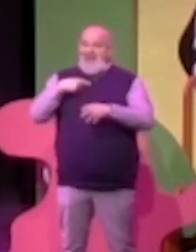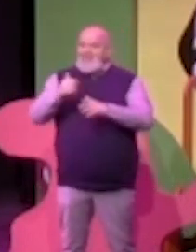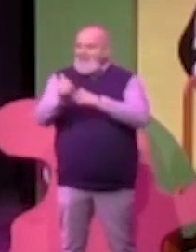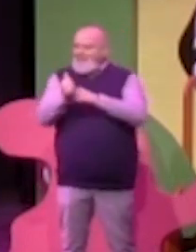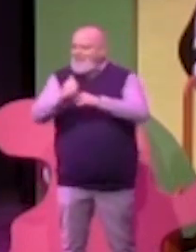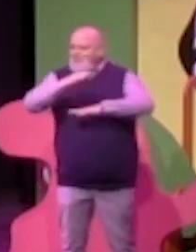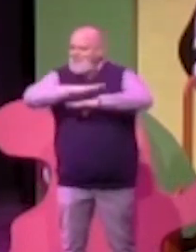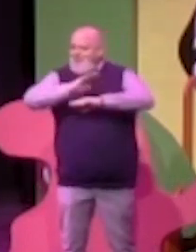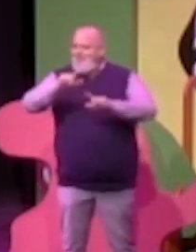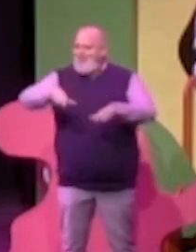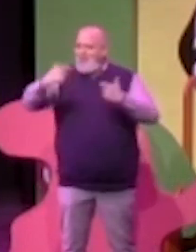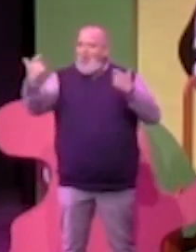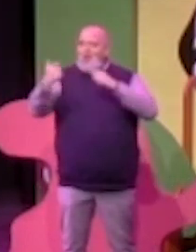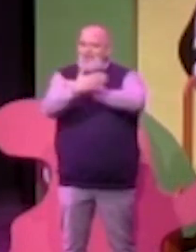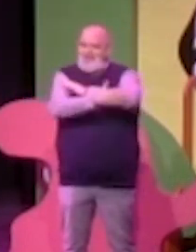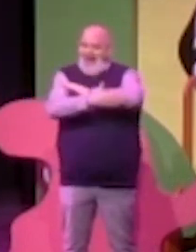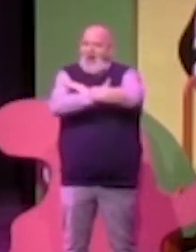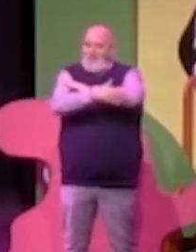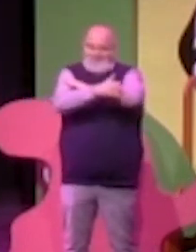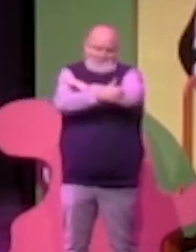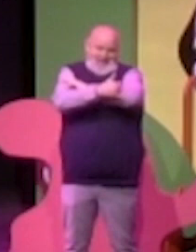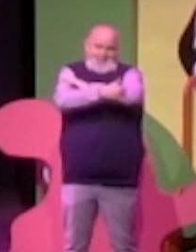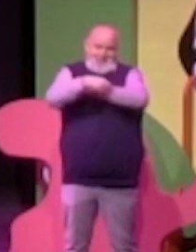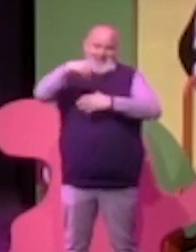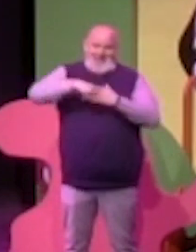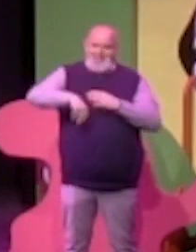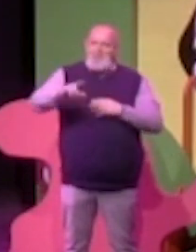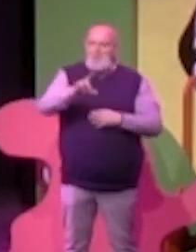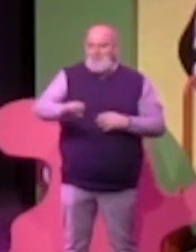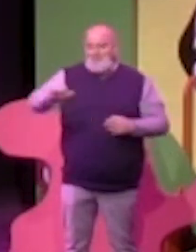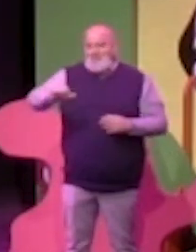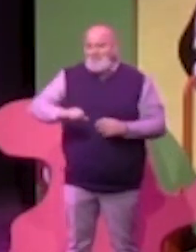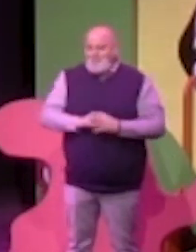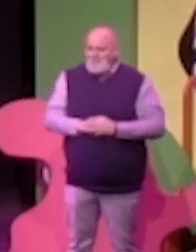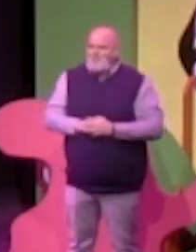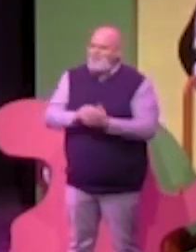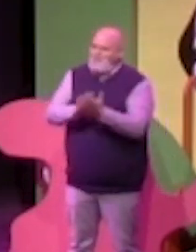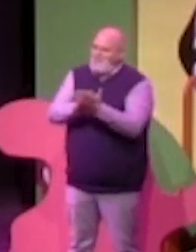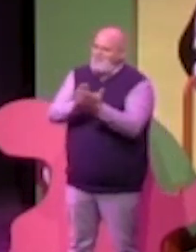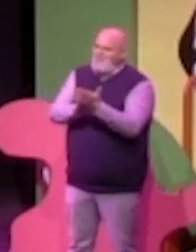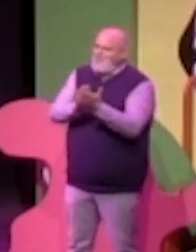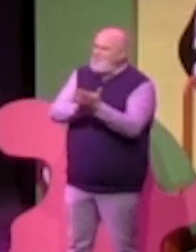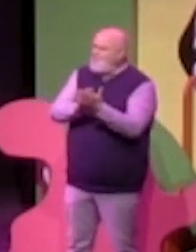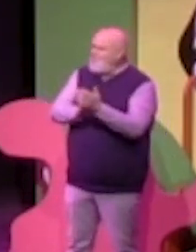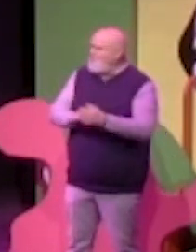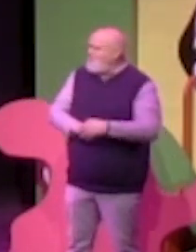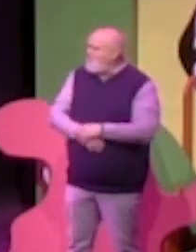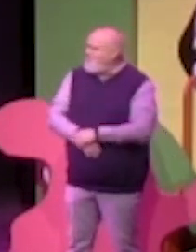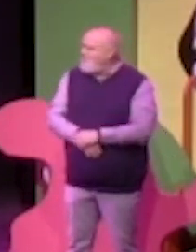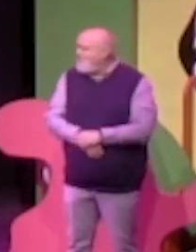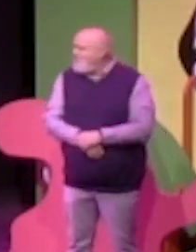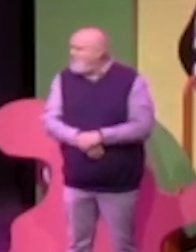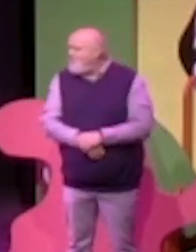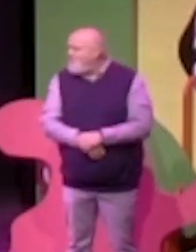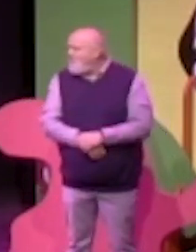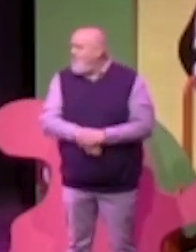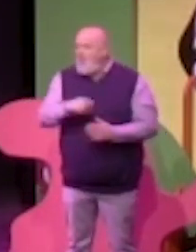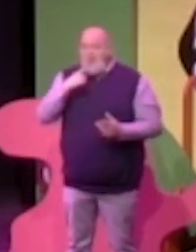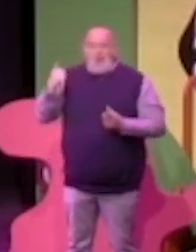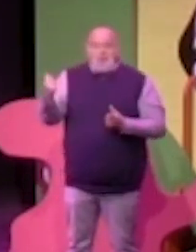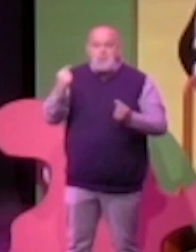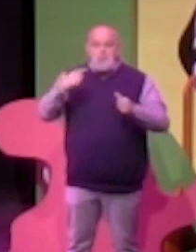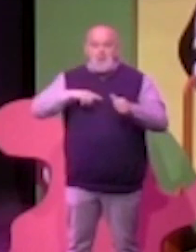largest county in the United States. Come on. and to do it as the